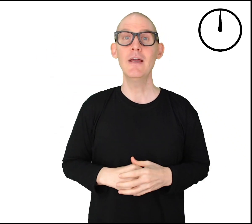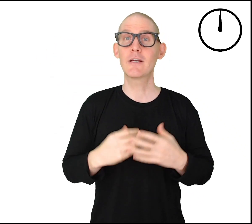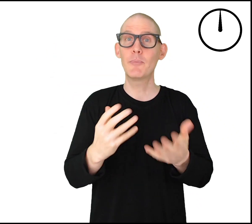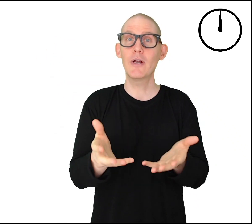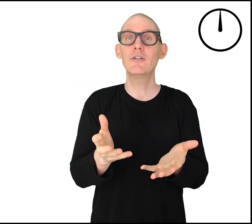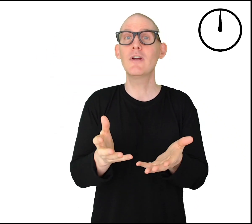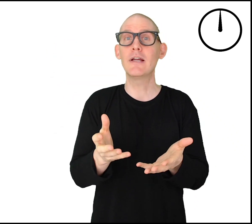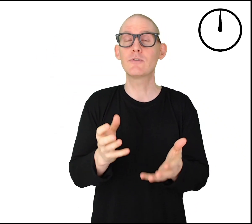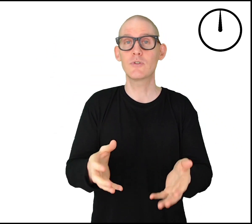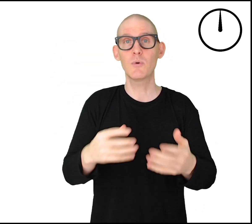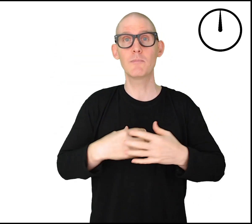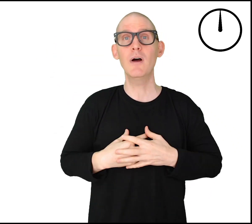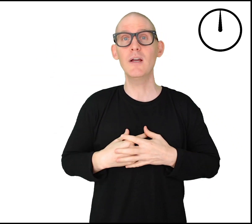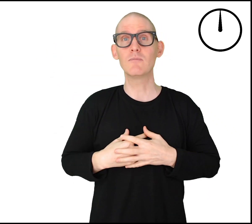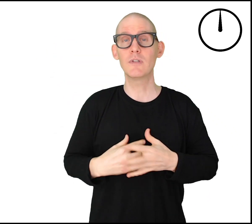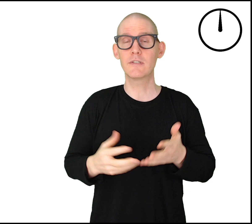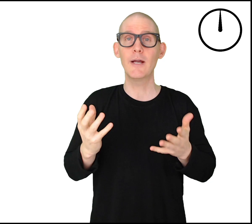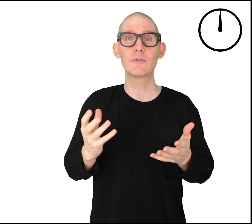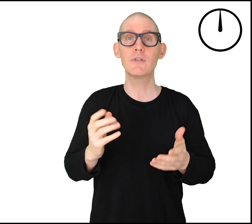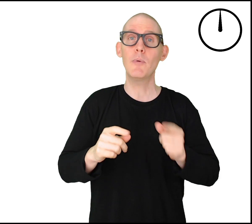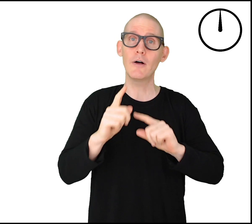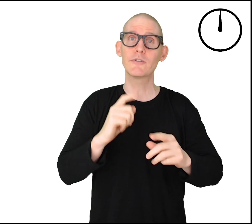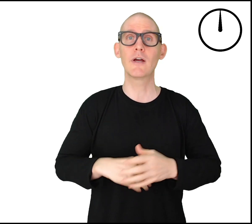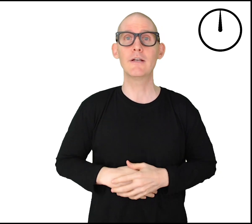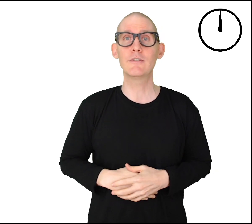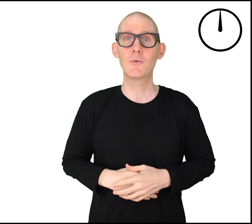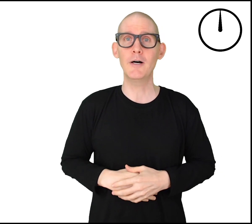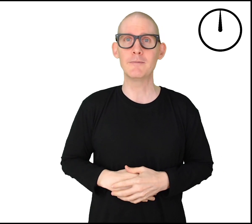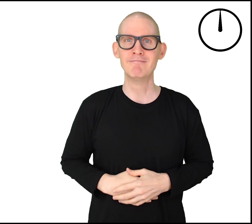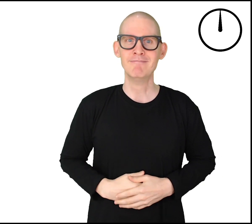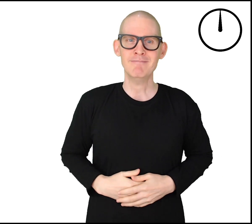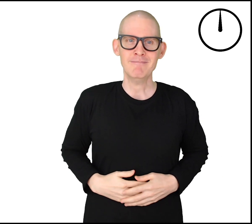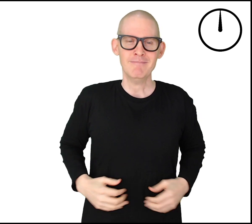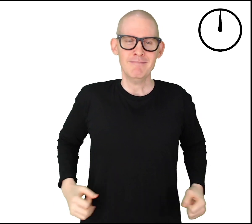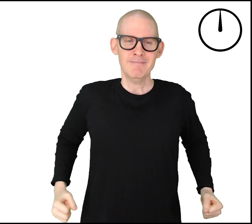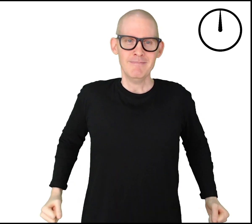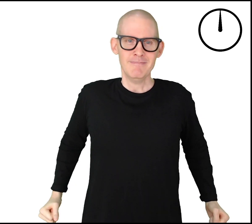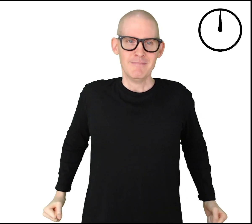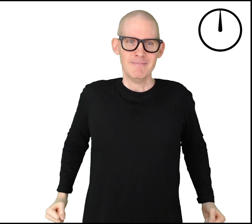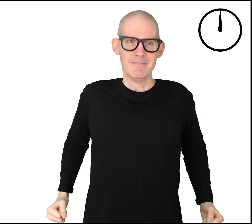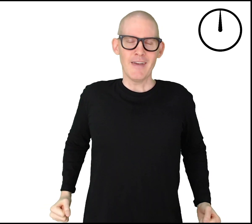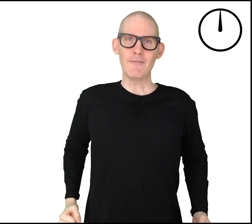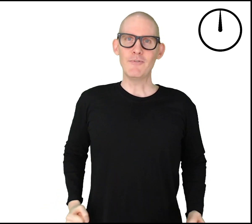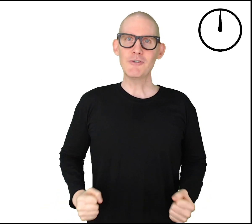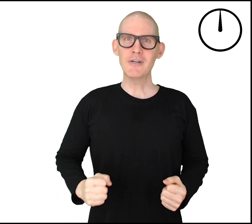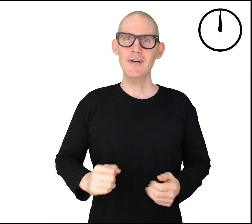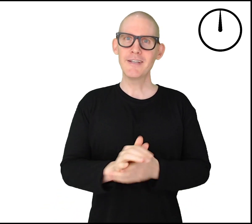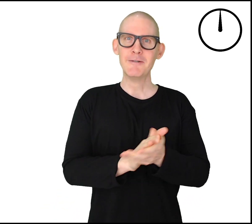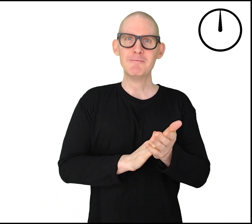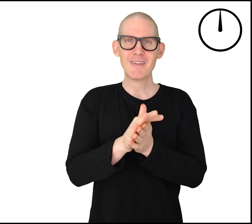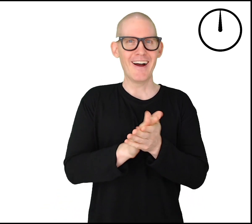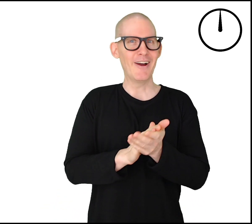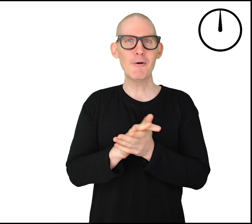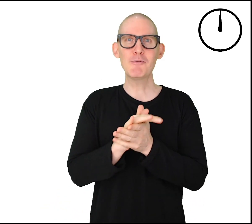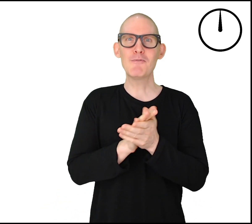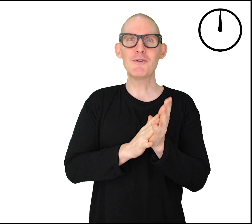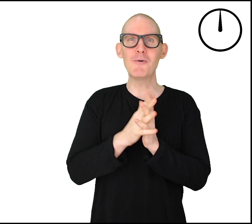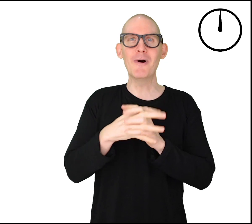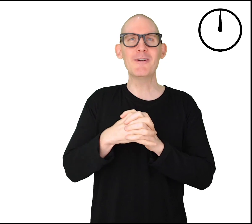Compare your answers with mine. When the timer's up, I'll sign it as well. I feel good. I hope you feel wonderful